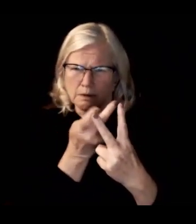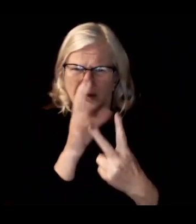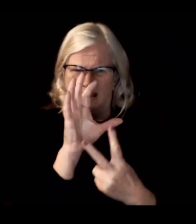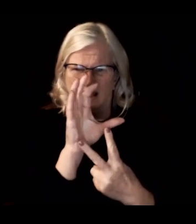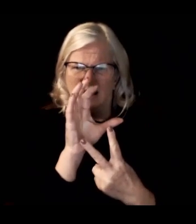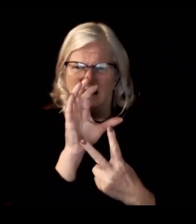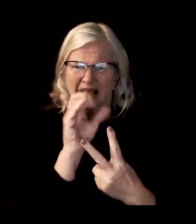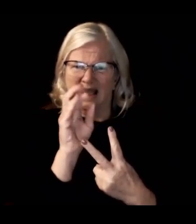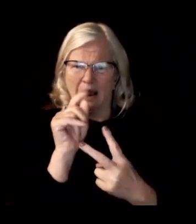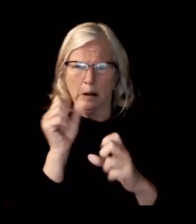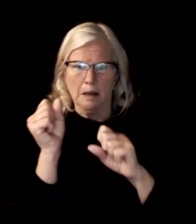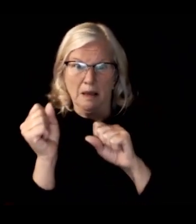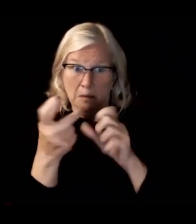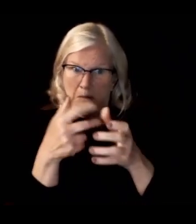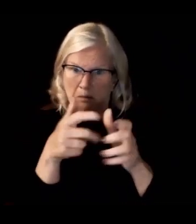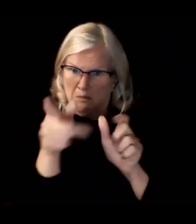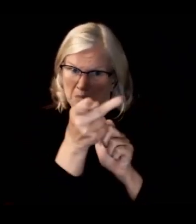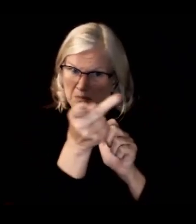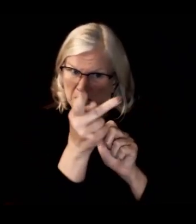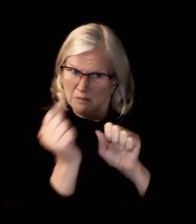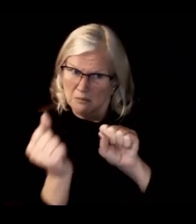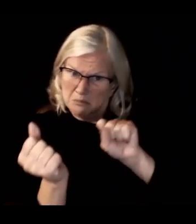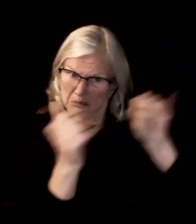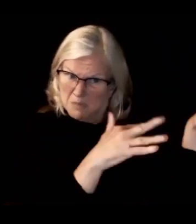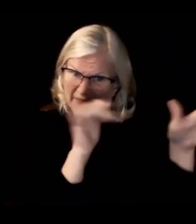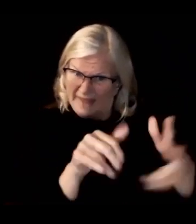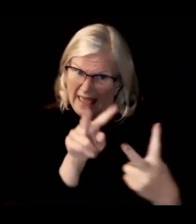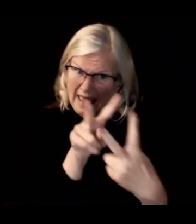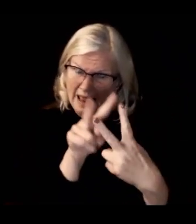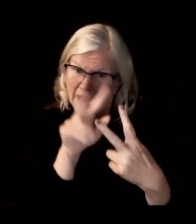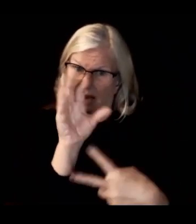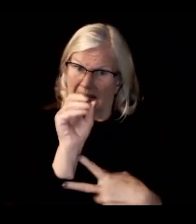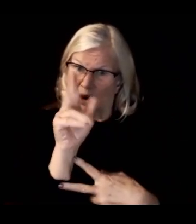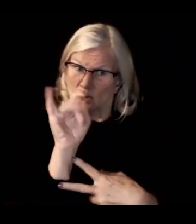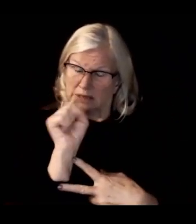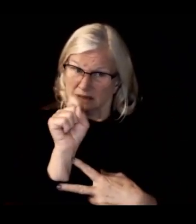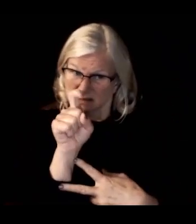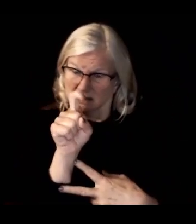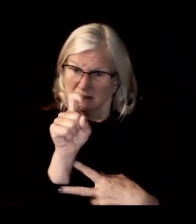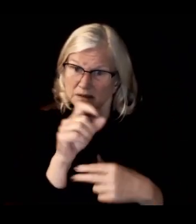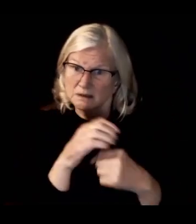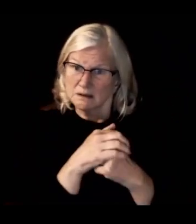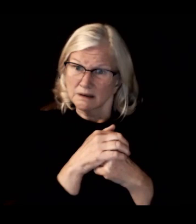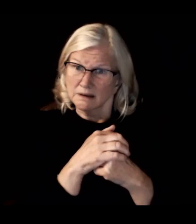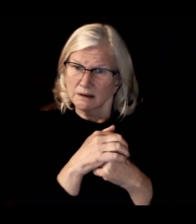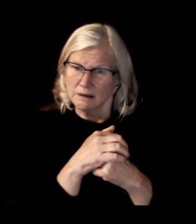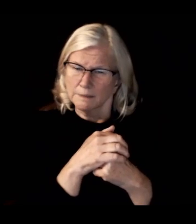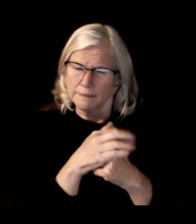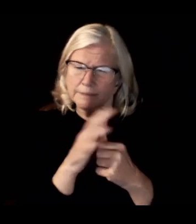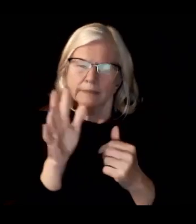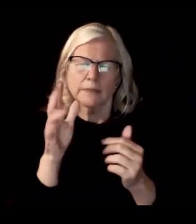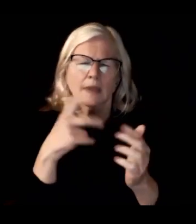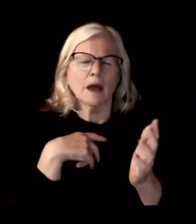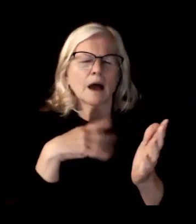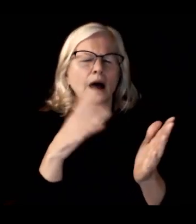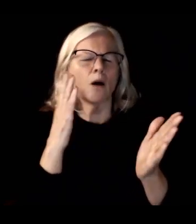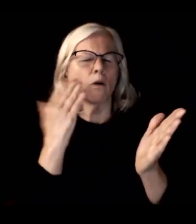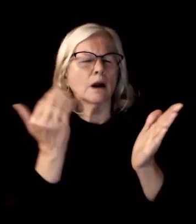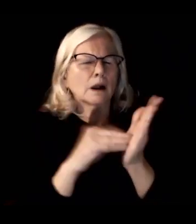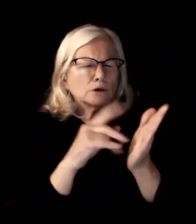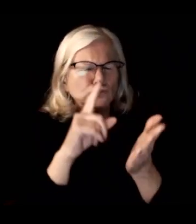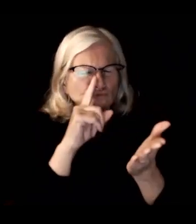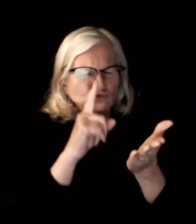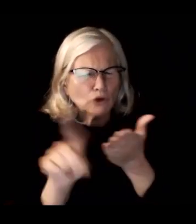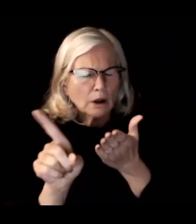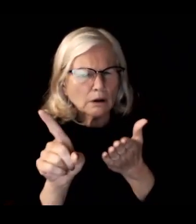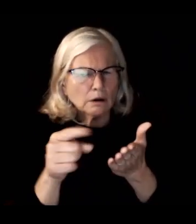double check. We'll have to get that for you to see particular counties. We have had 51 individuals with COVID